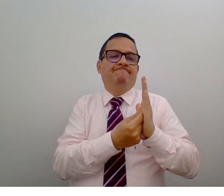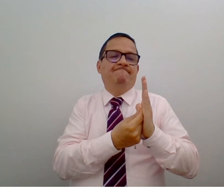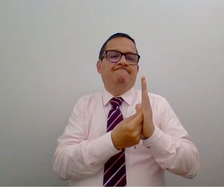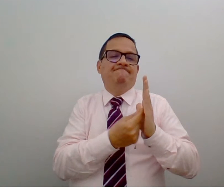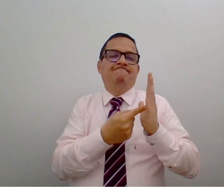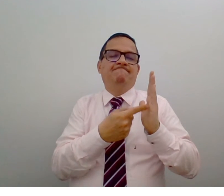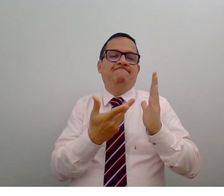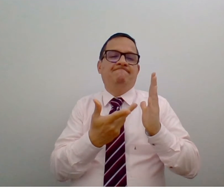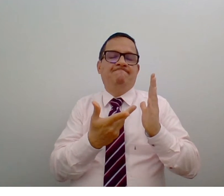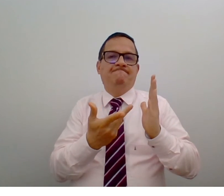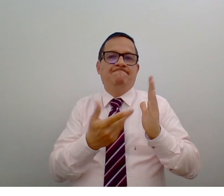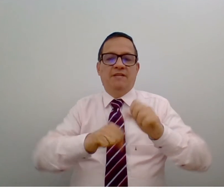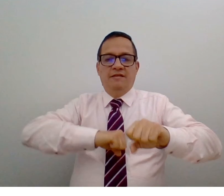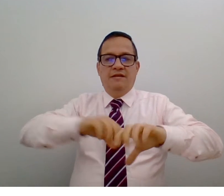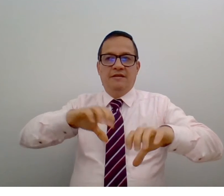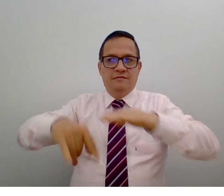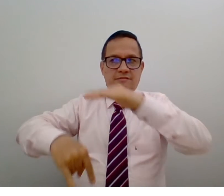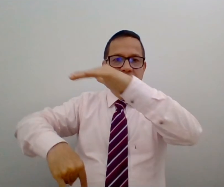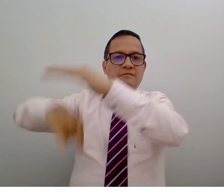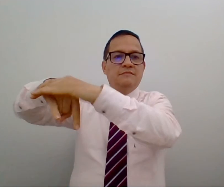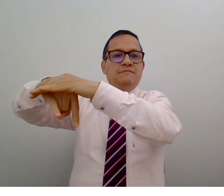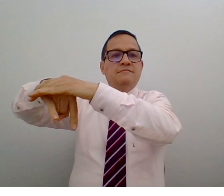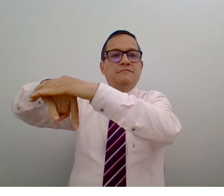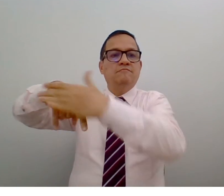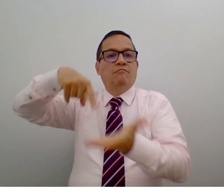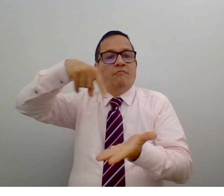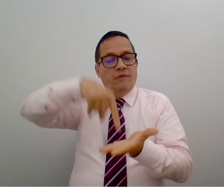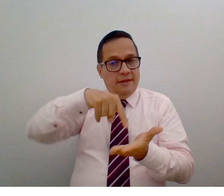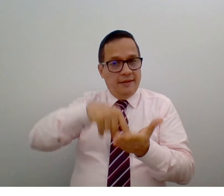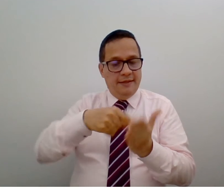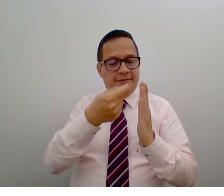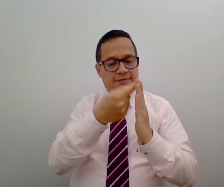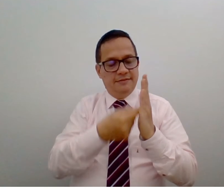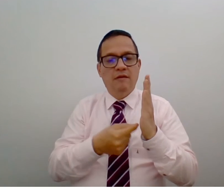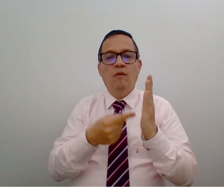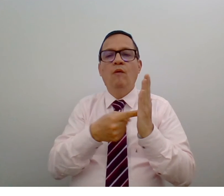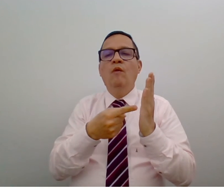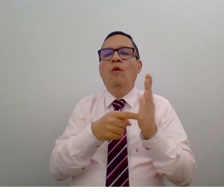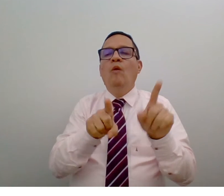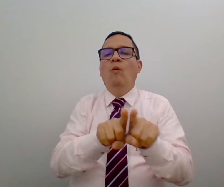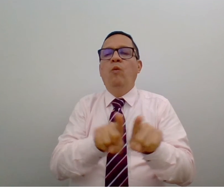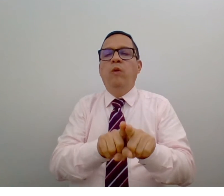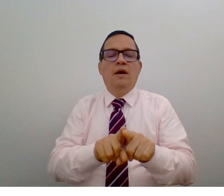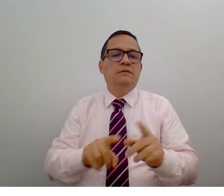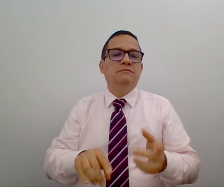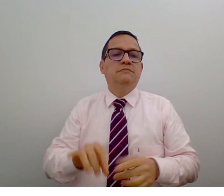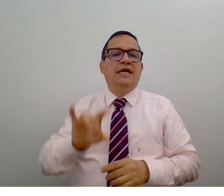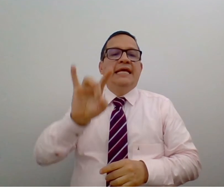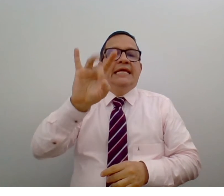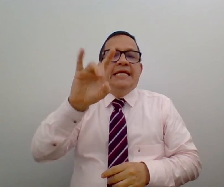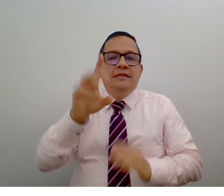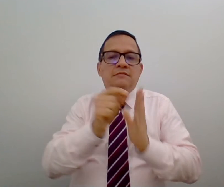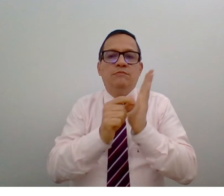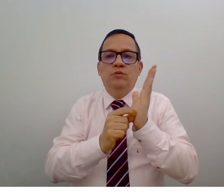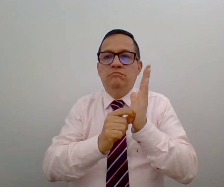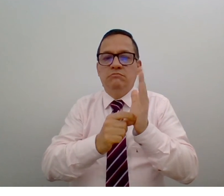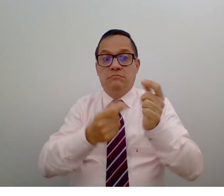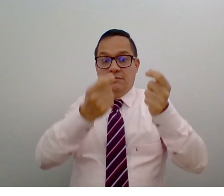activity submission. This criterion represents 15 points of the total